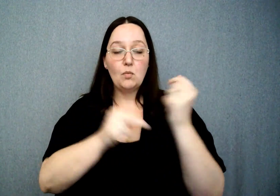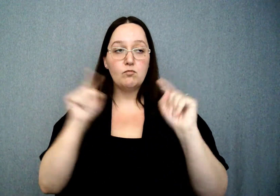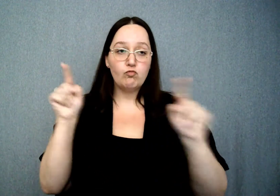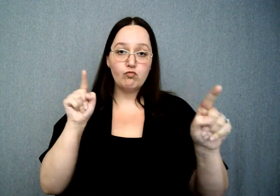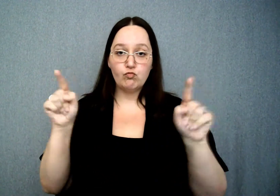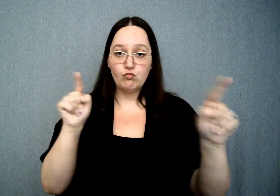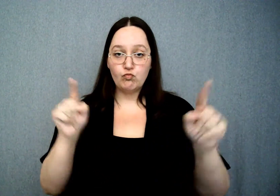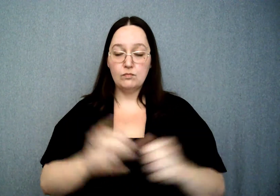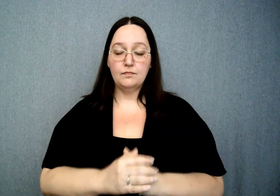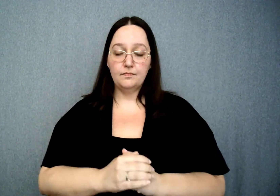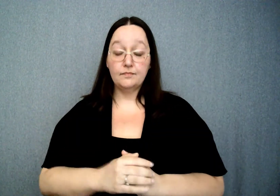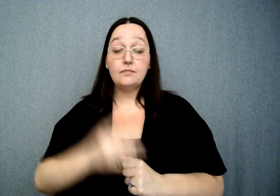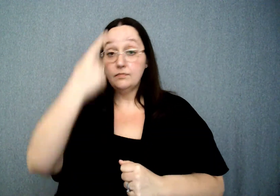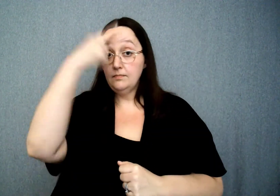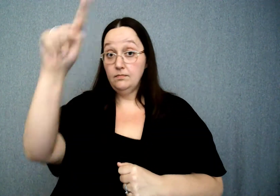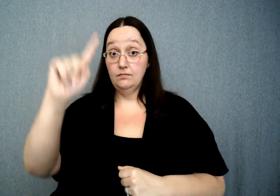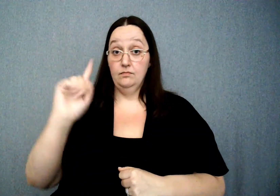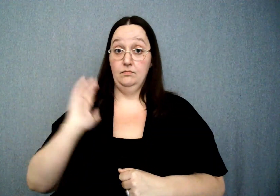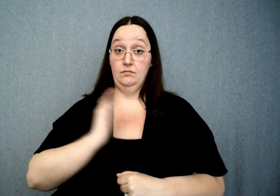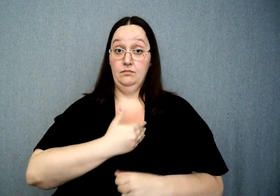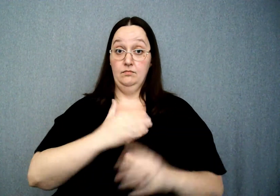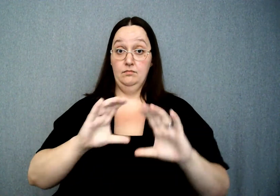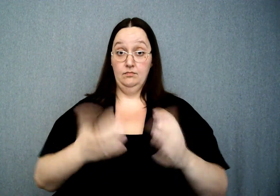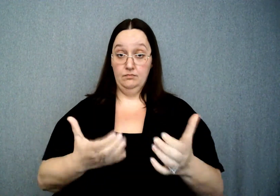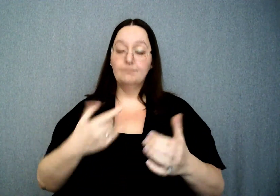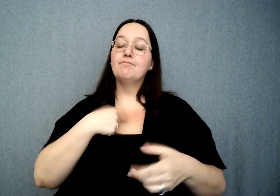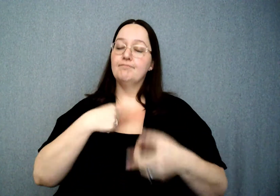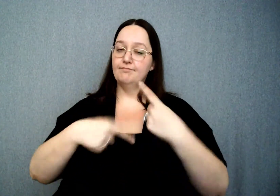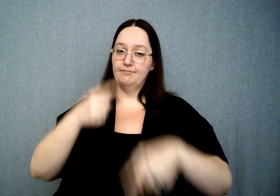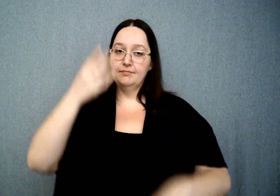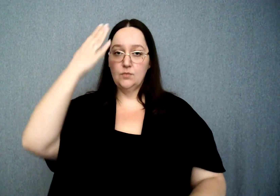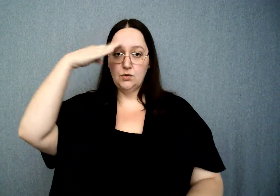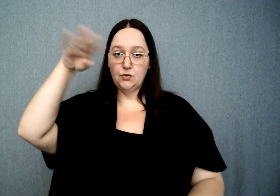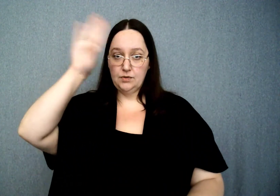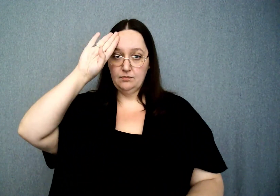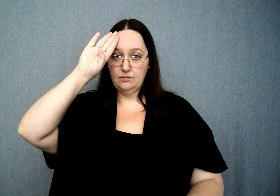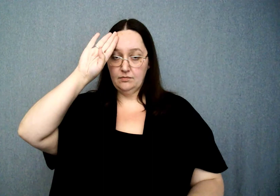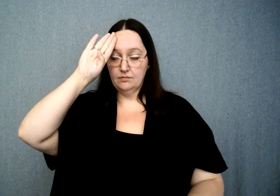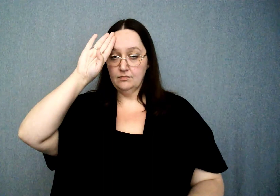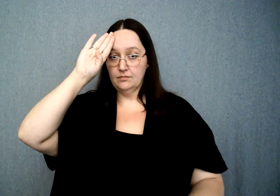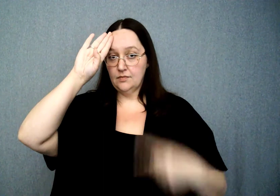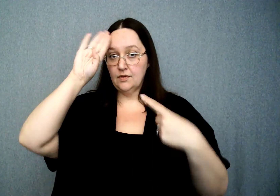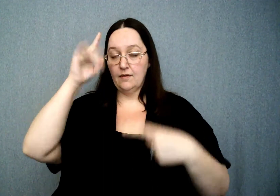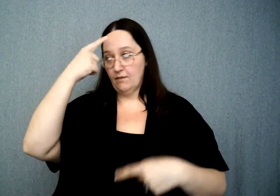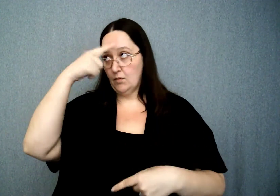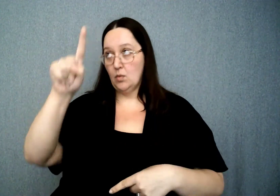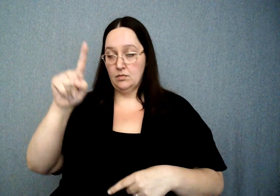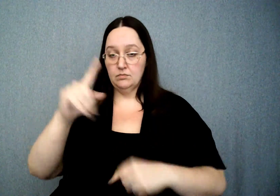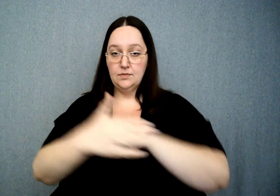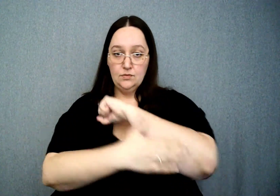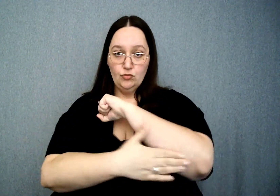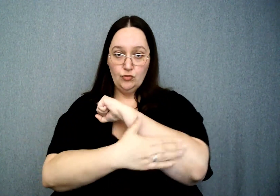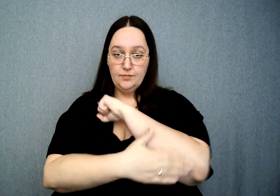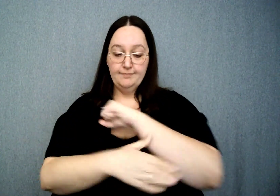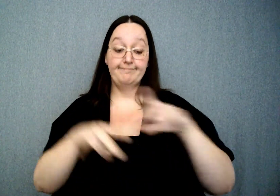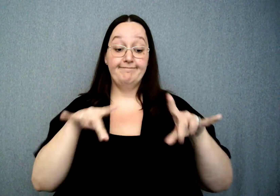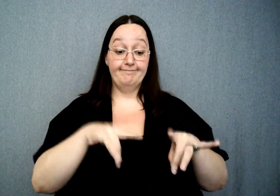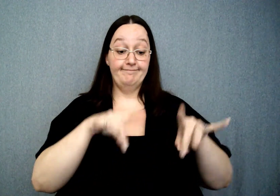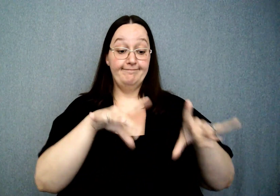You'll see both of them used out in the community. For our class, I'm going to be signing Australia on my head, and I will be